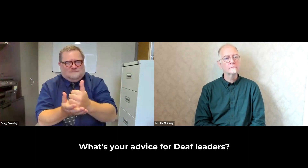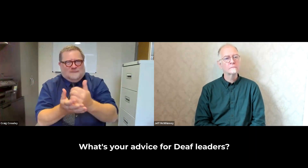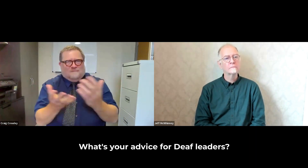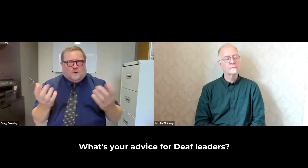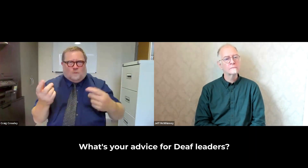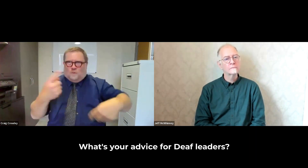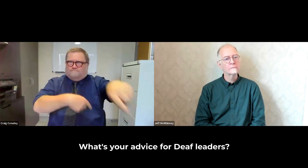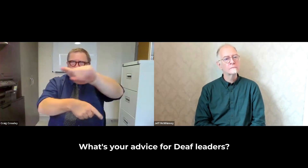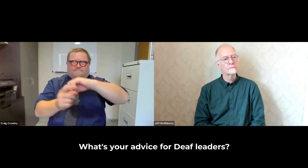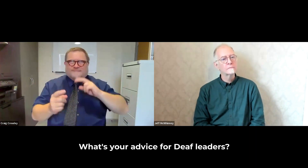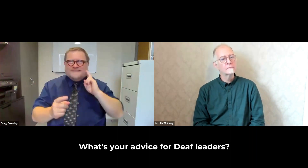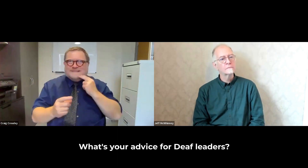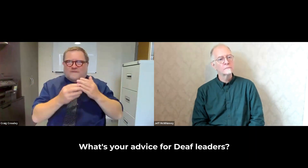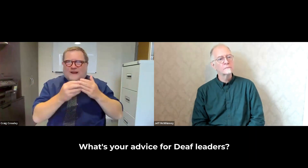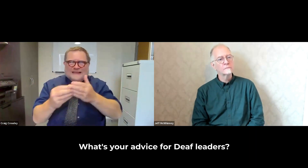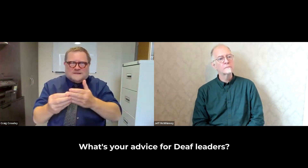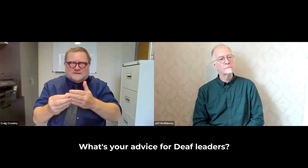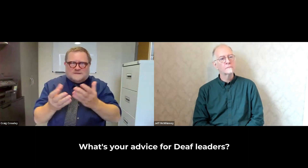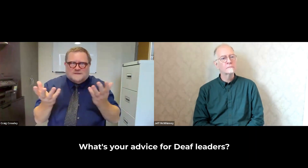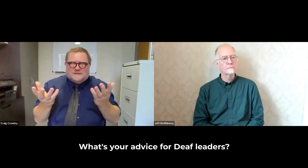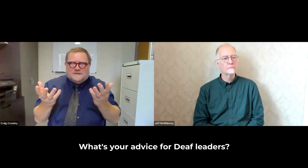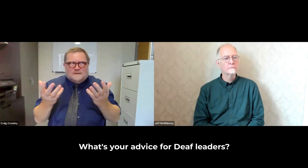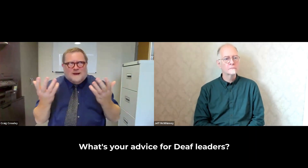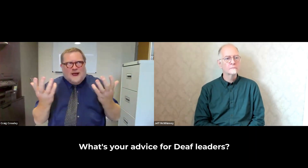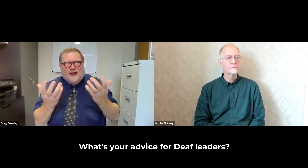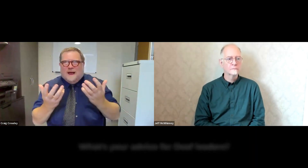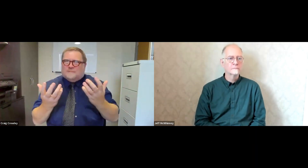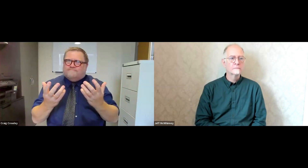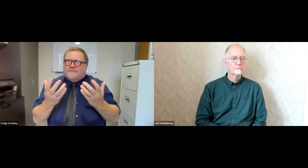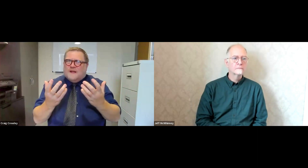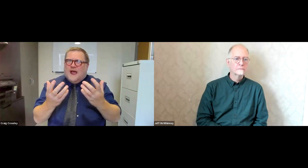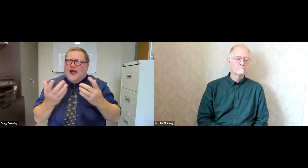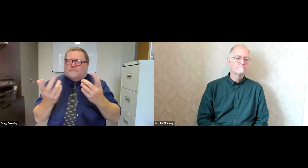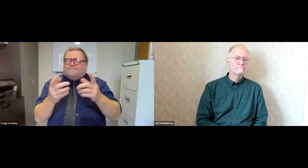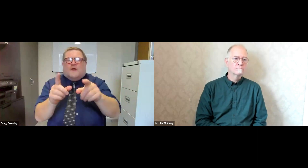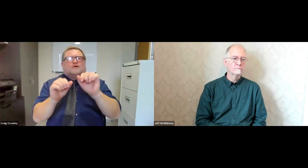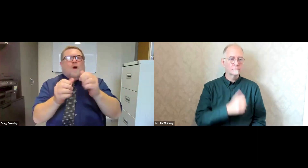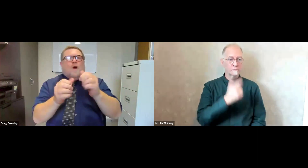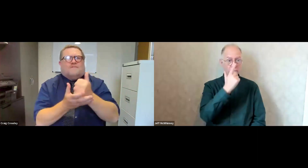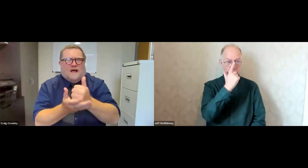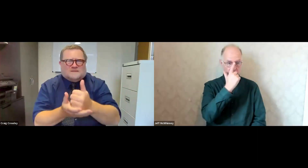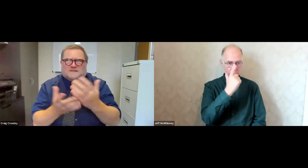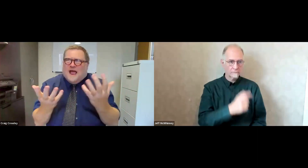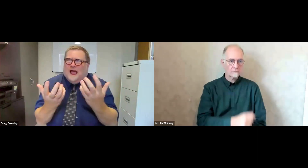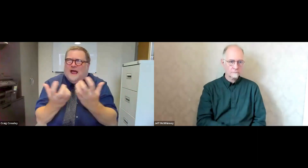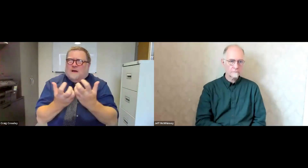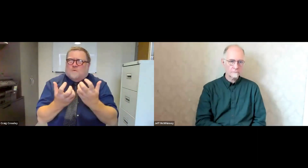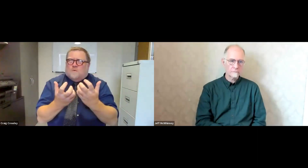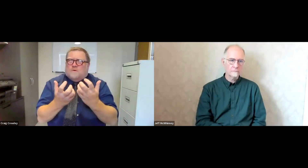What's your advice for deaf leaders